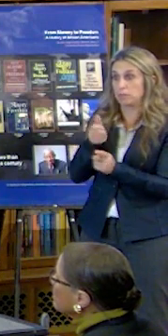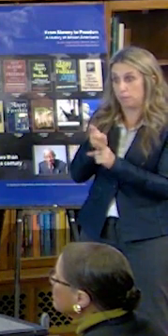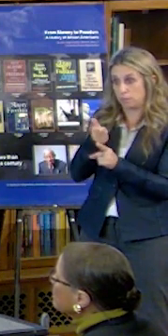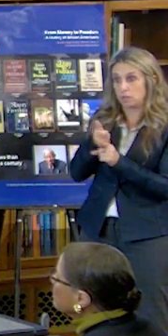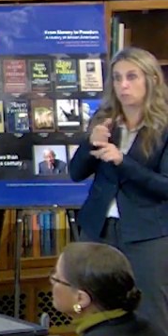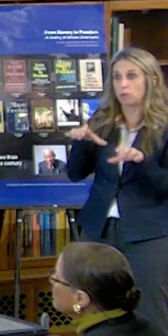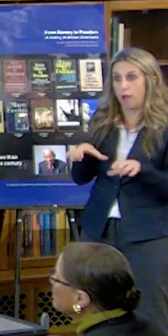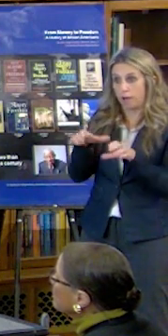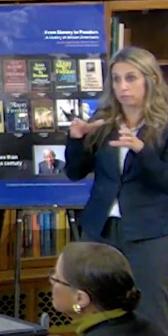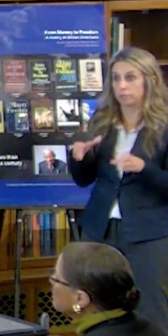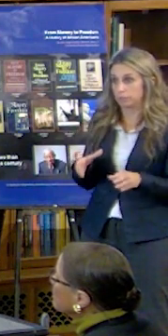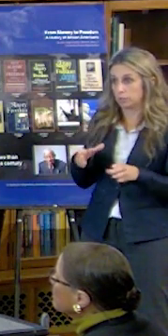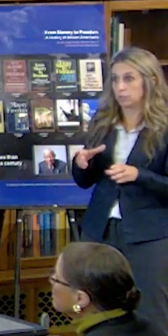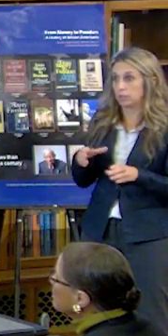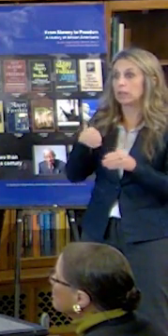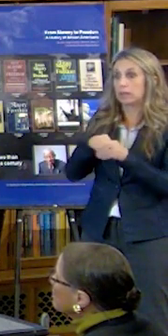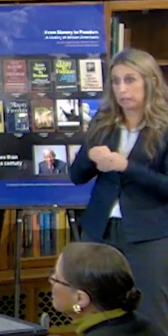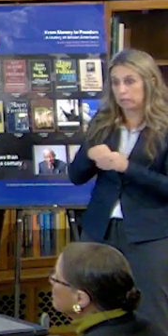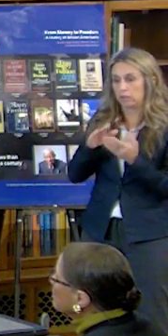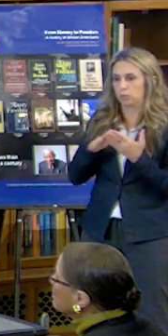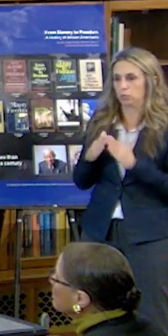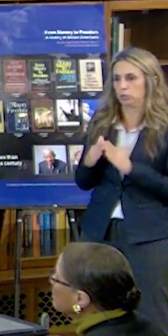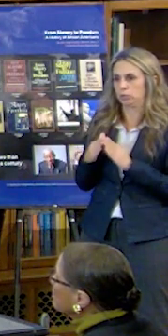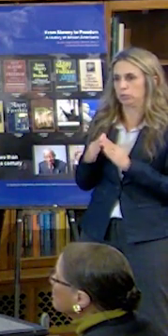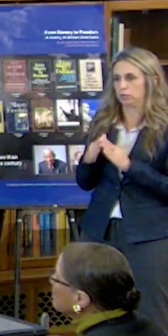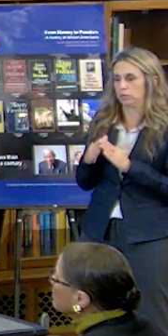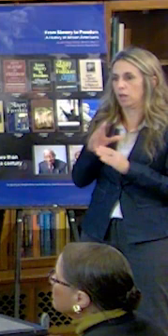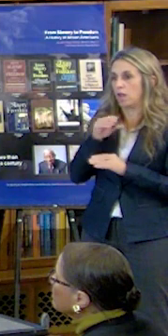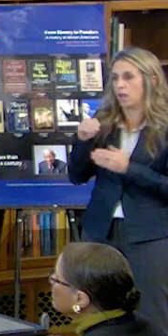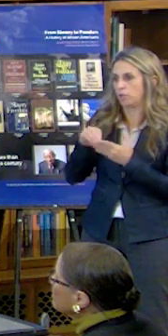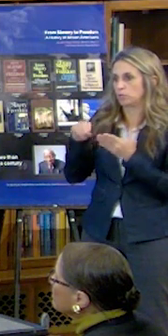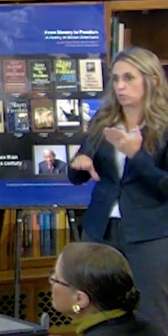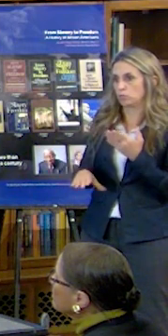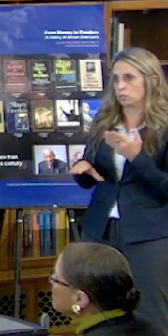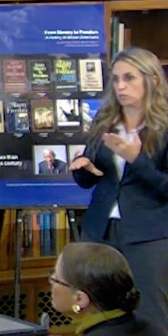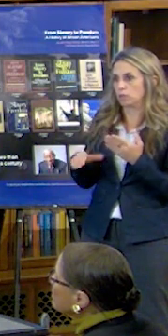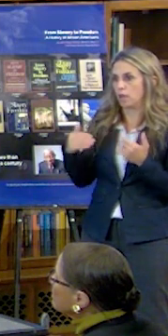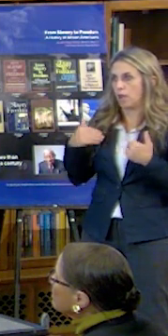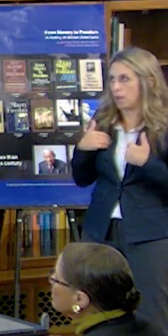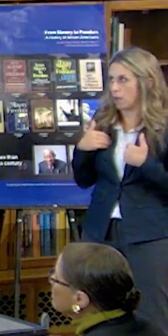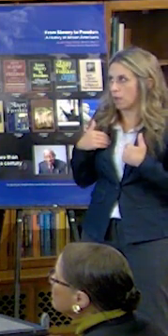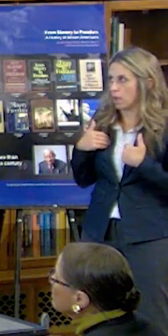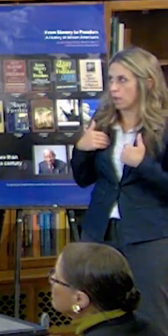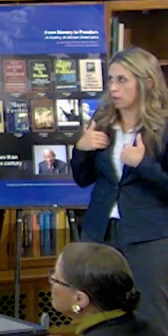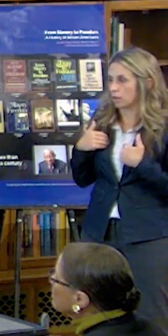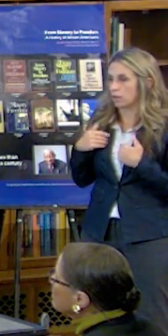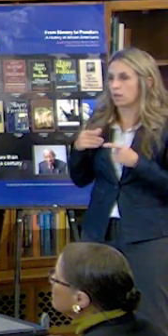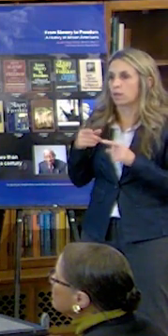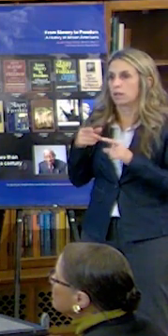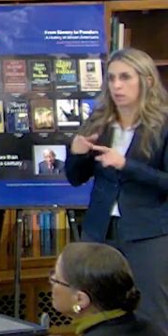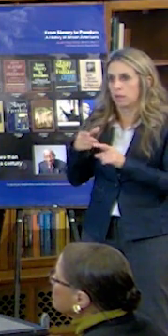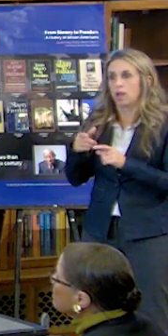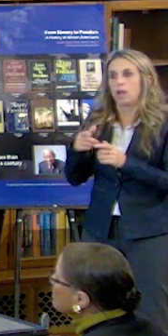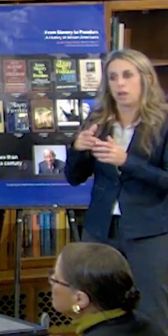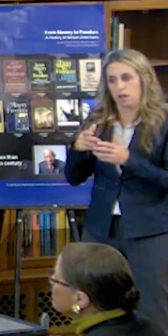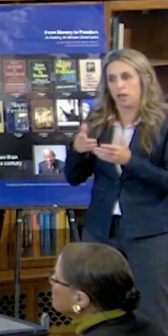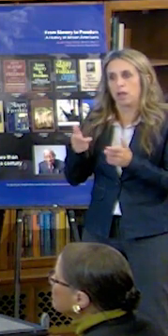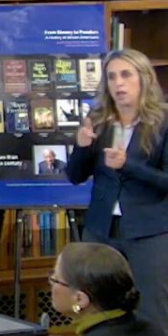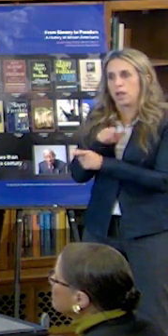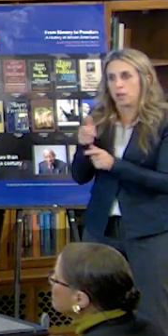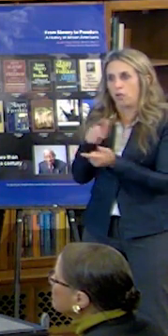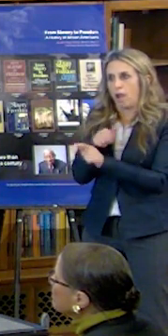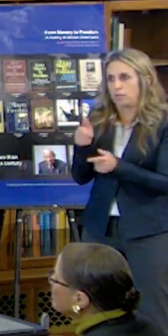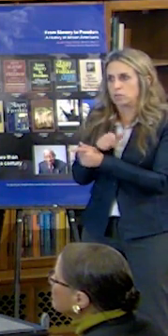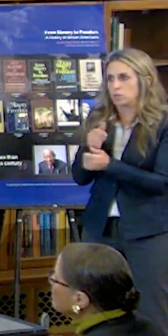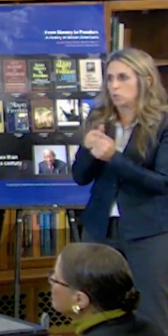activists in the community and the students had close contacts and interactions with they take